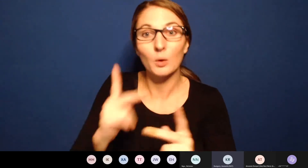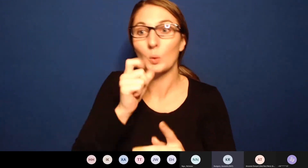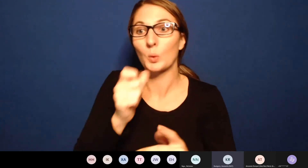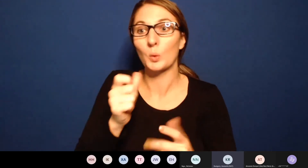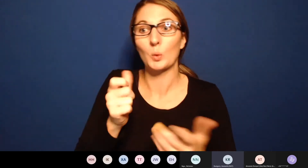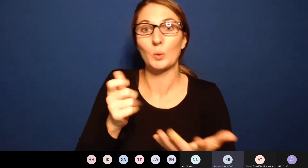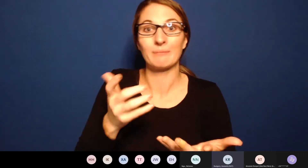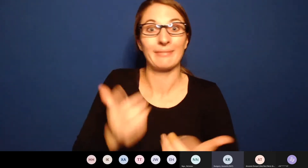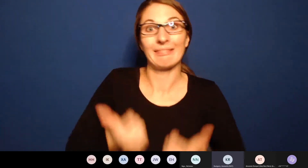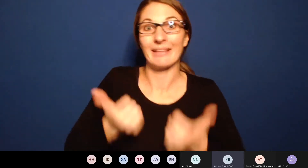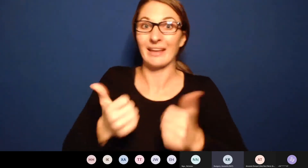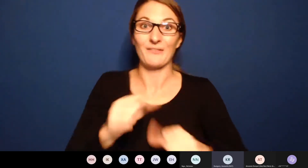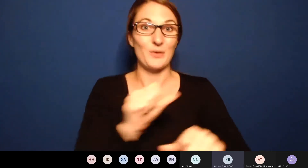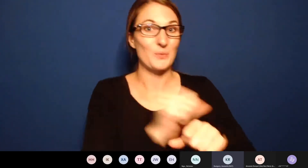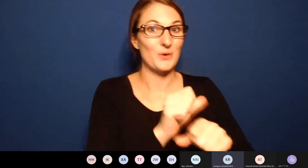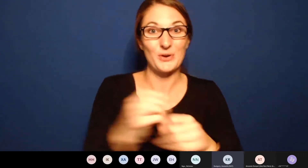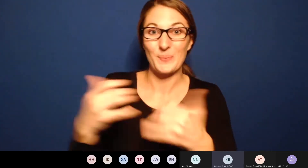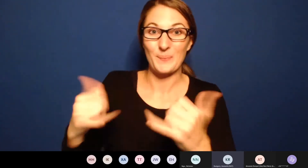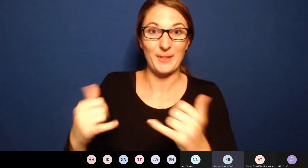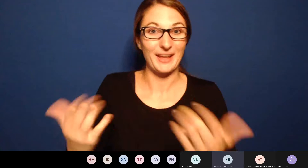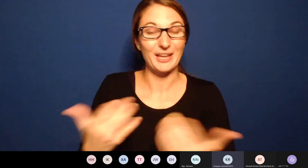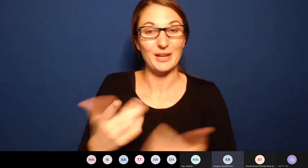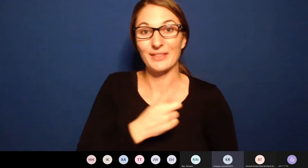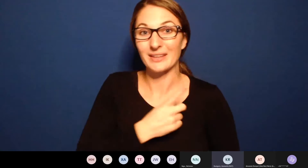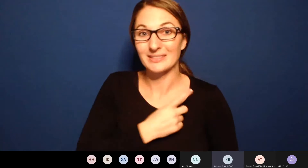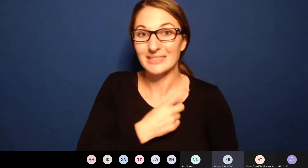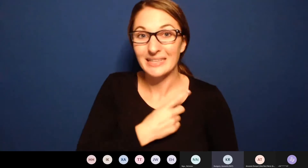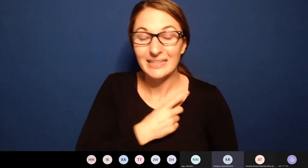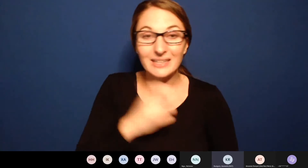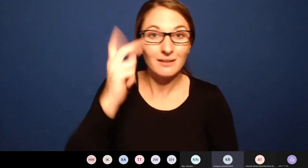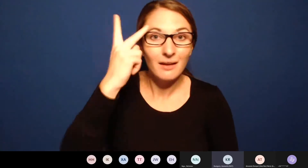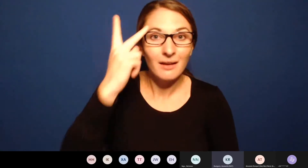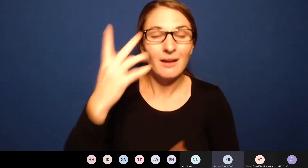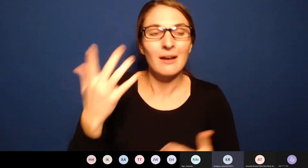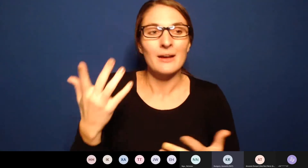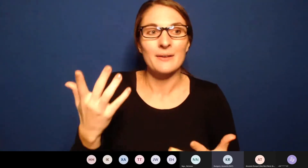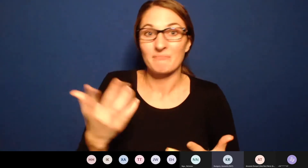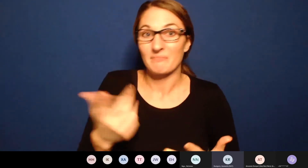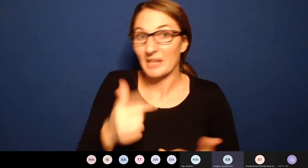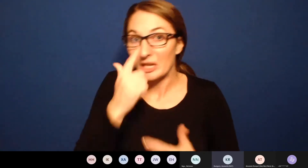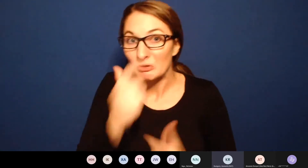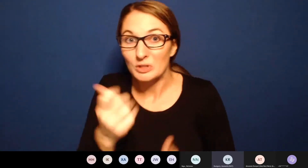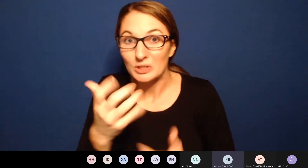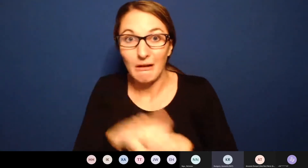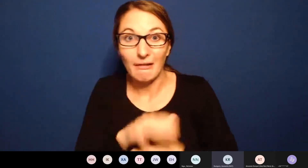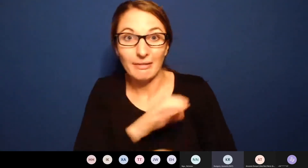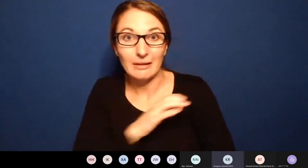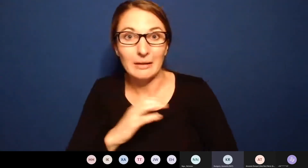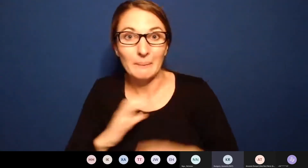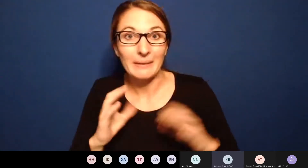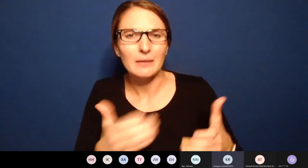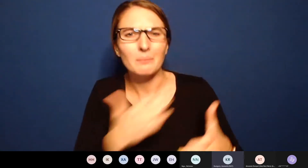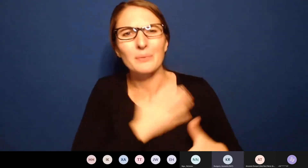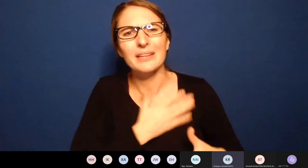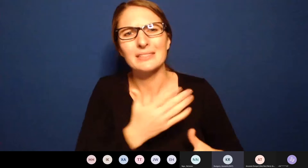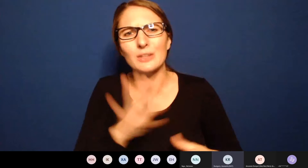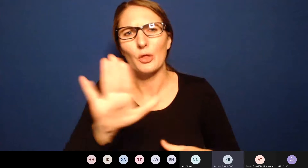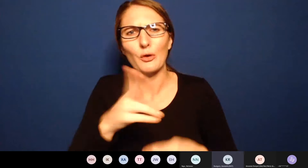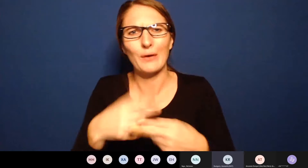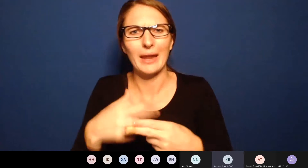in the city and are interested in serving on the committee, please pass their names forward to me and we can do some outreach to